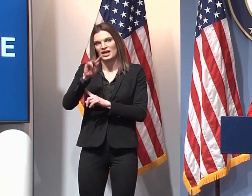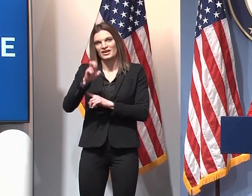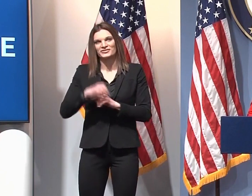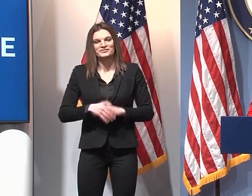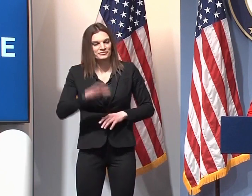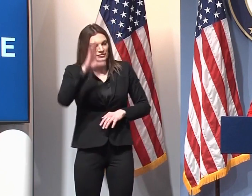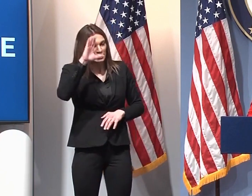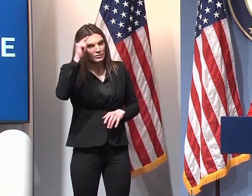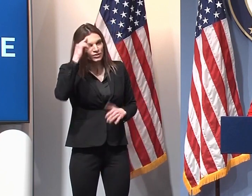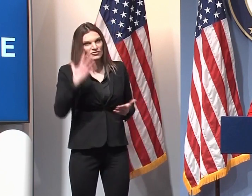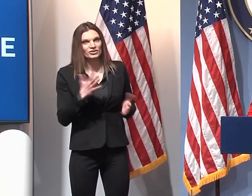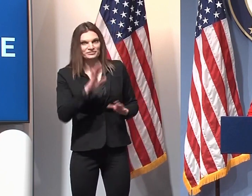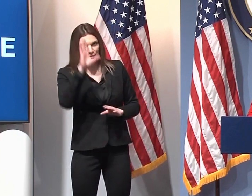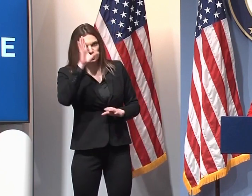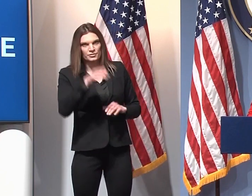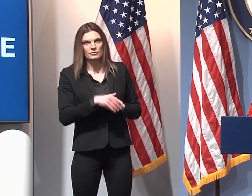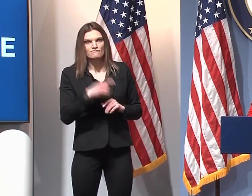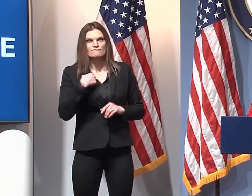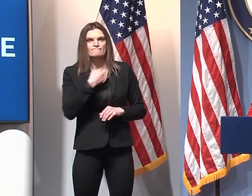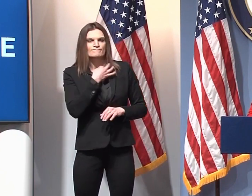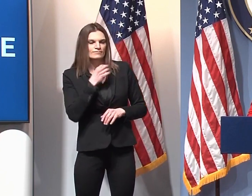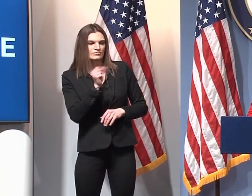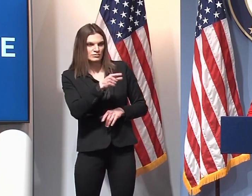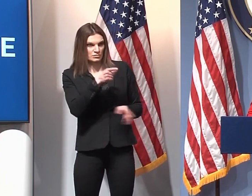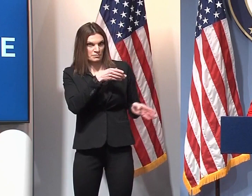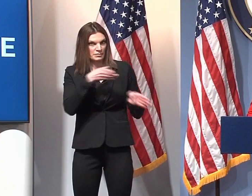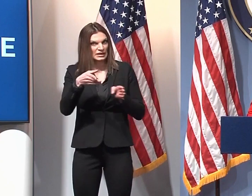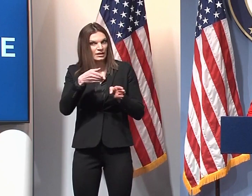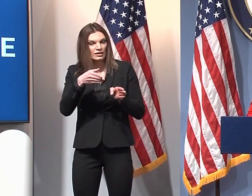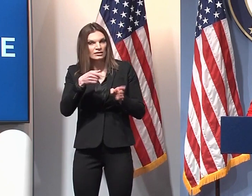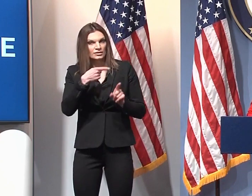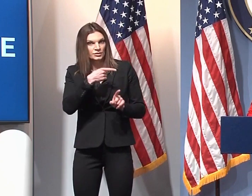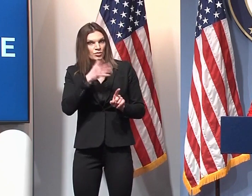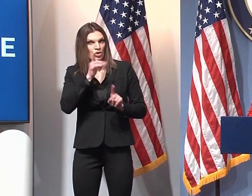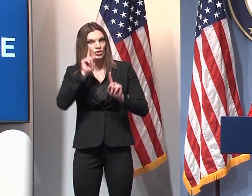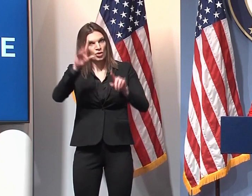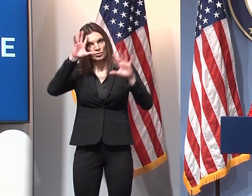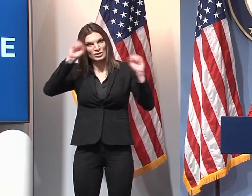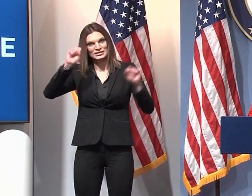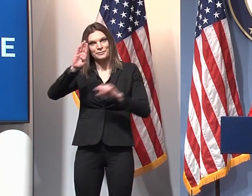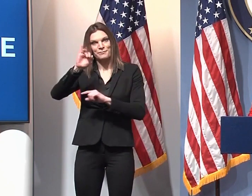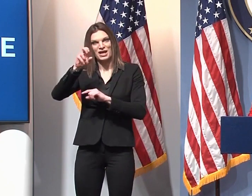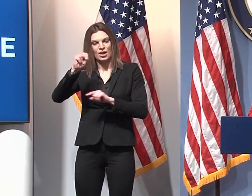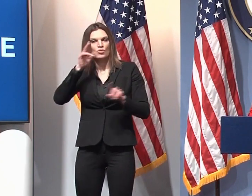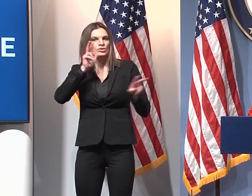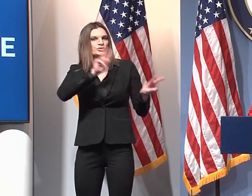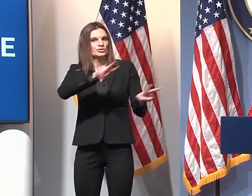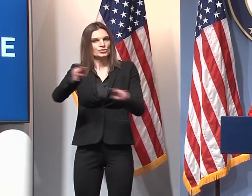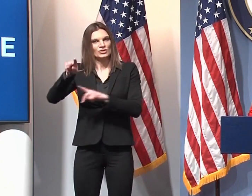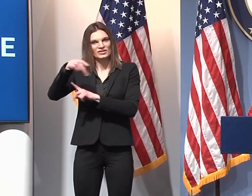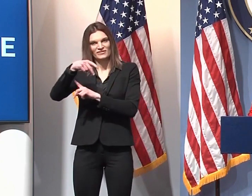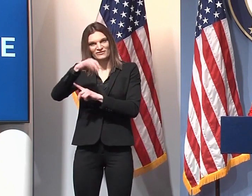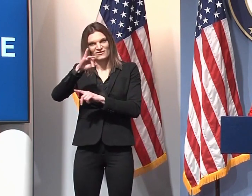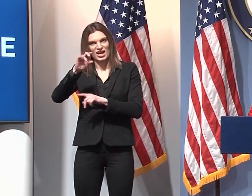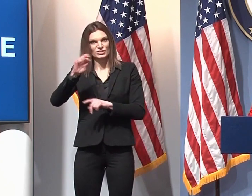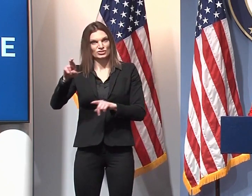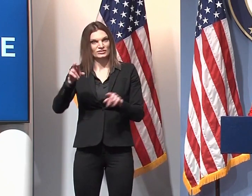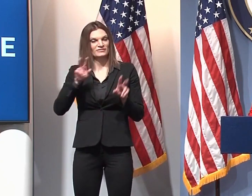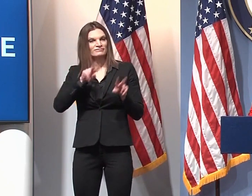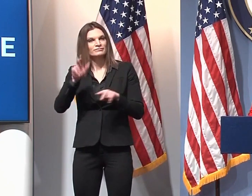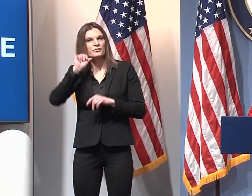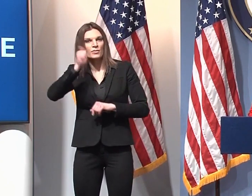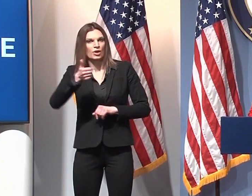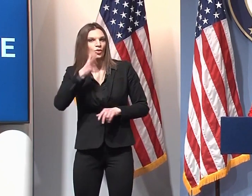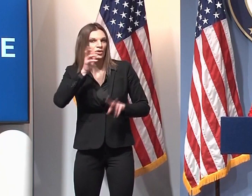Hi, Governor. Wondering if you plan to attend President Biden's tour of the Pfizer facility